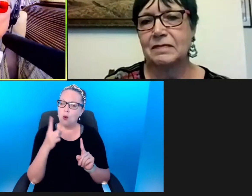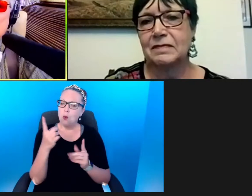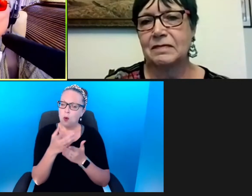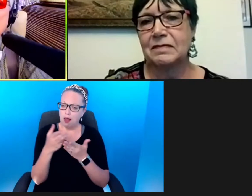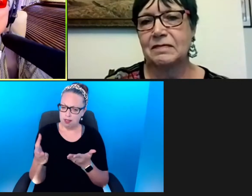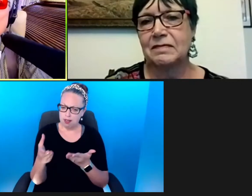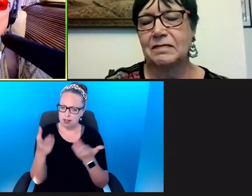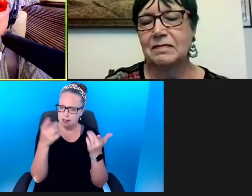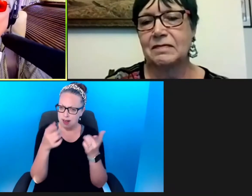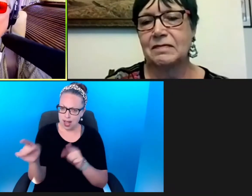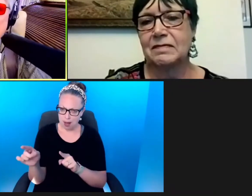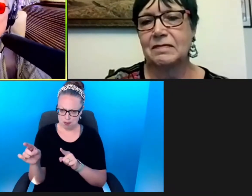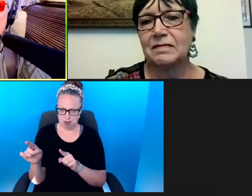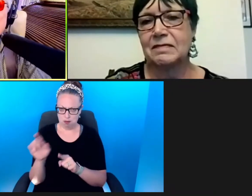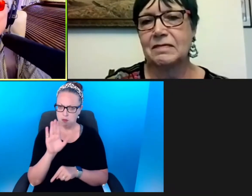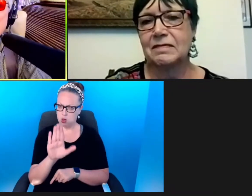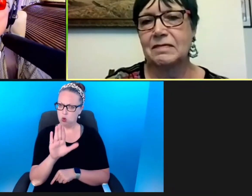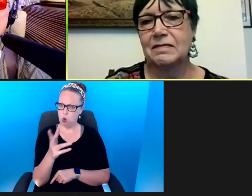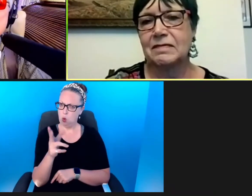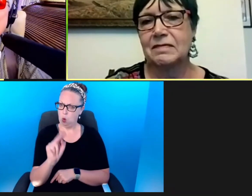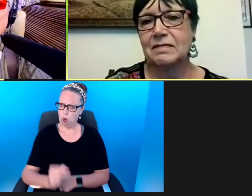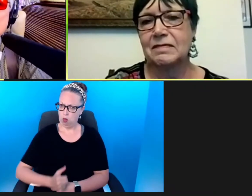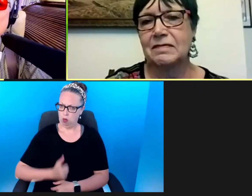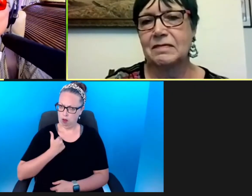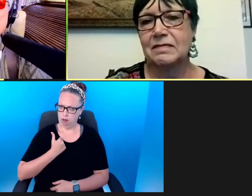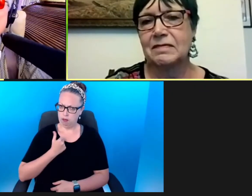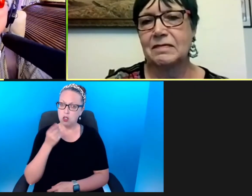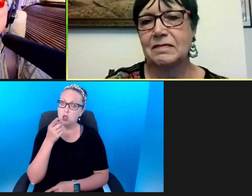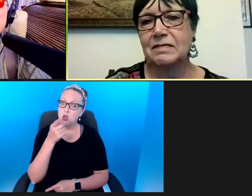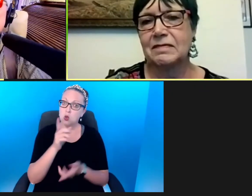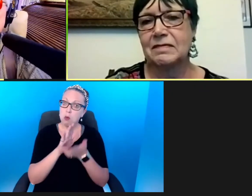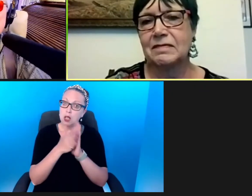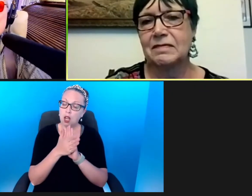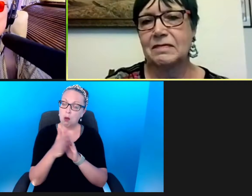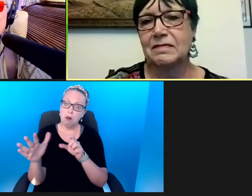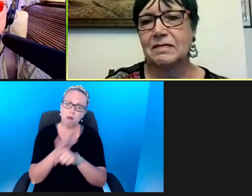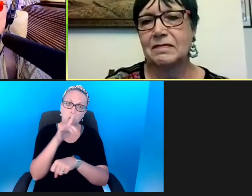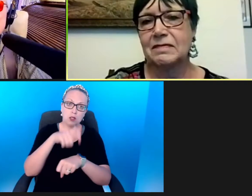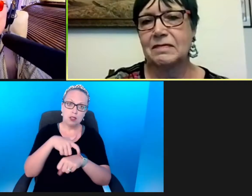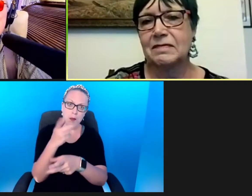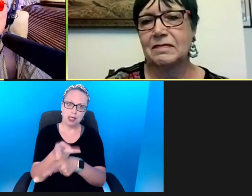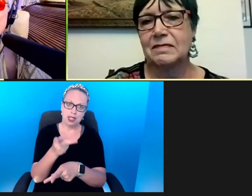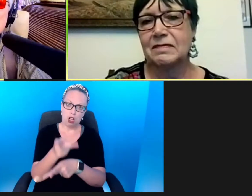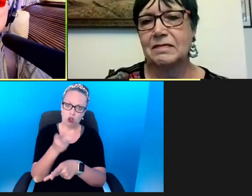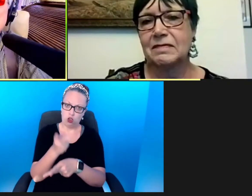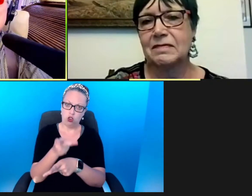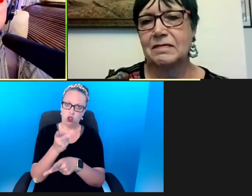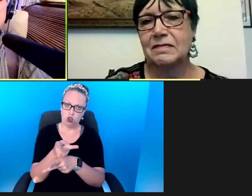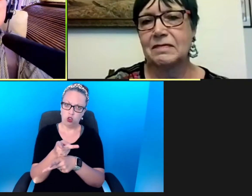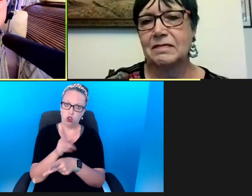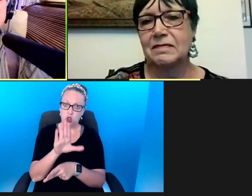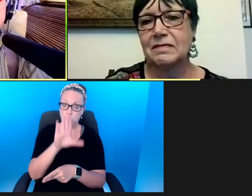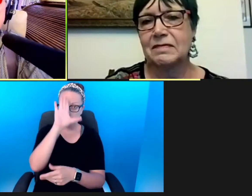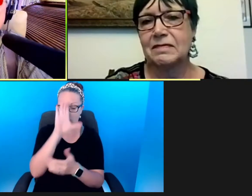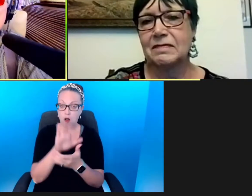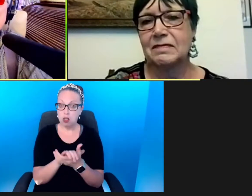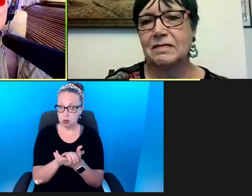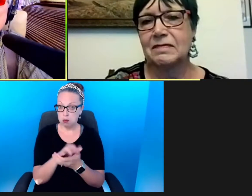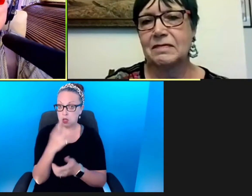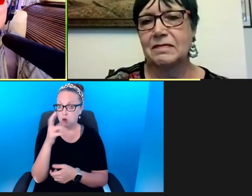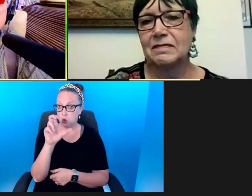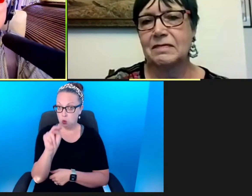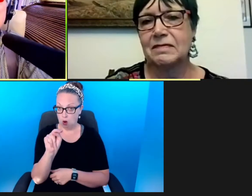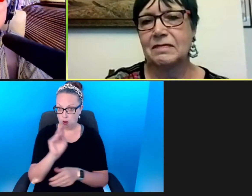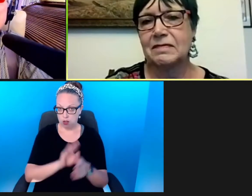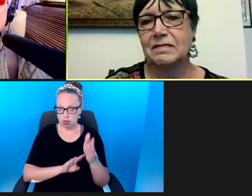that's happened in your own life is you become a full-time caregiver, as your husband Ron has